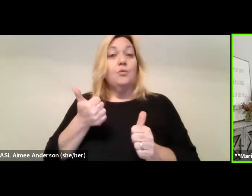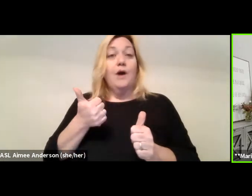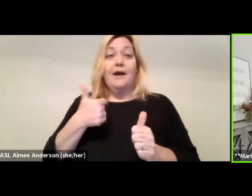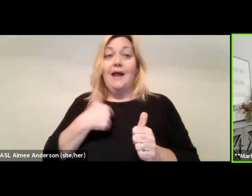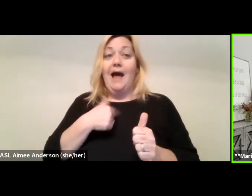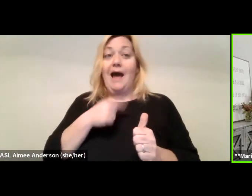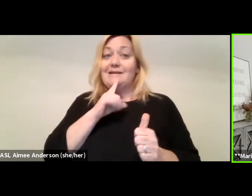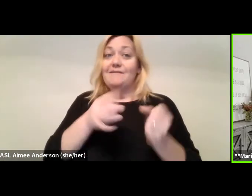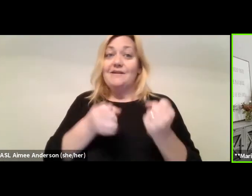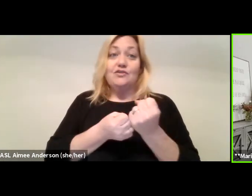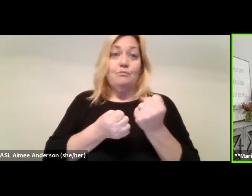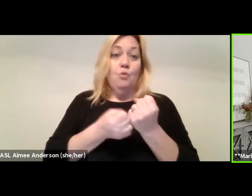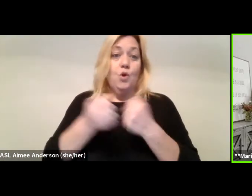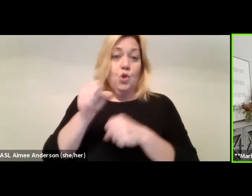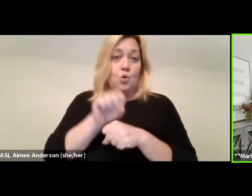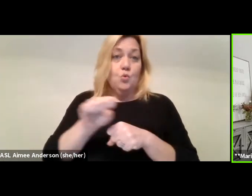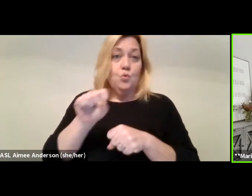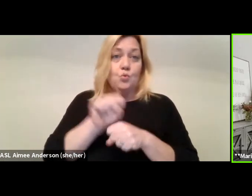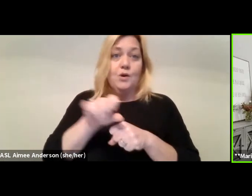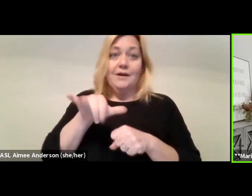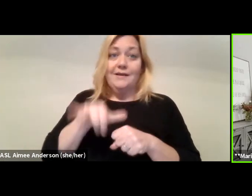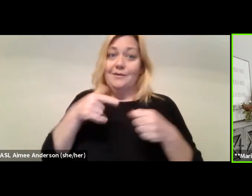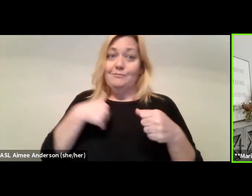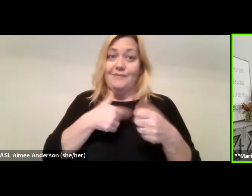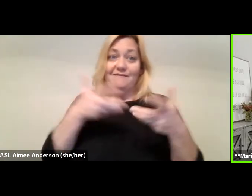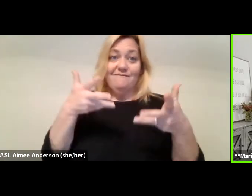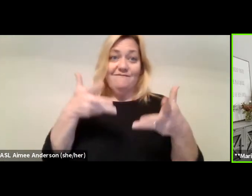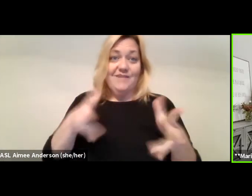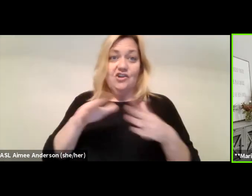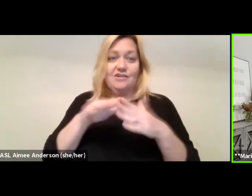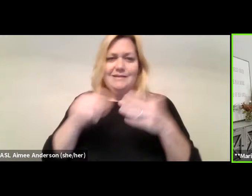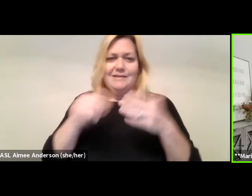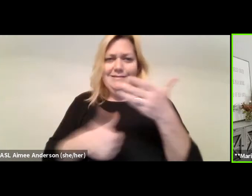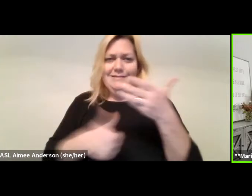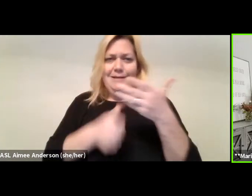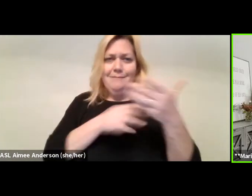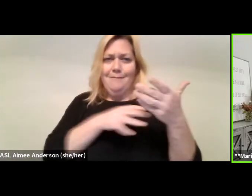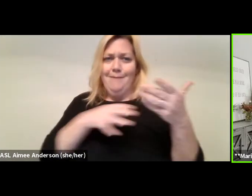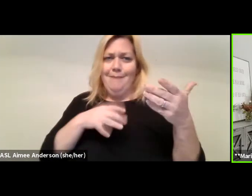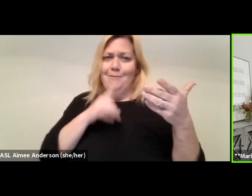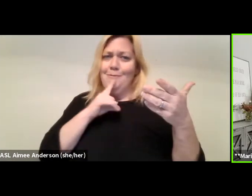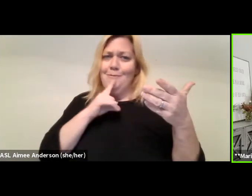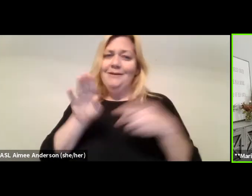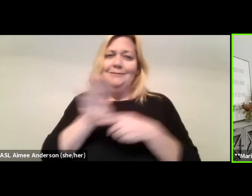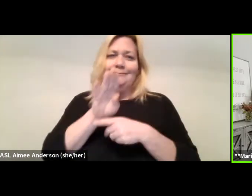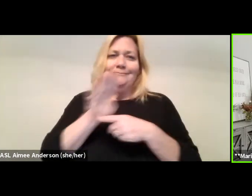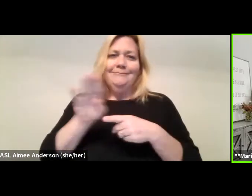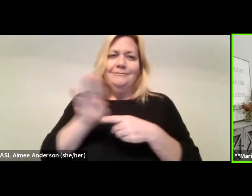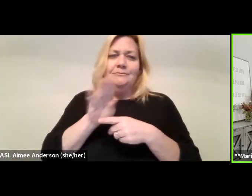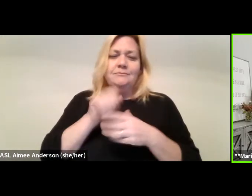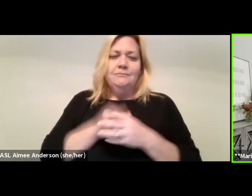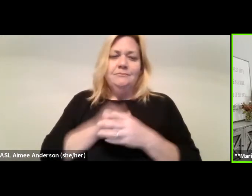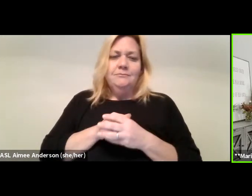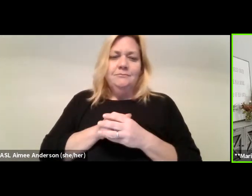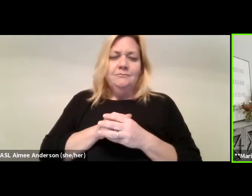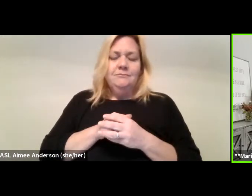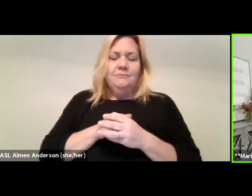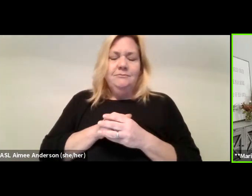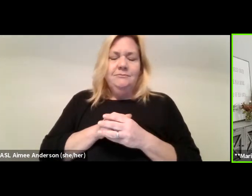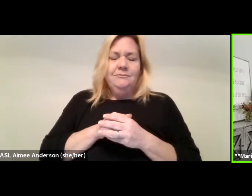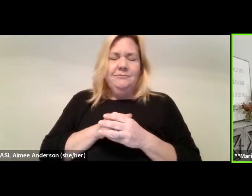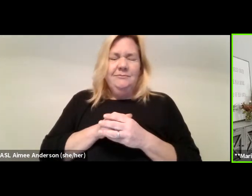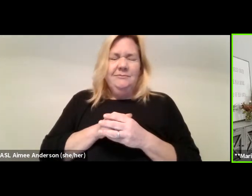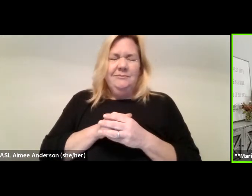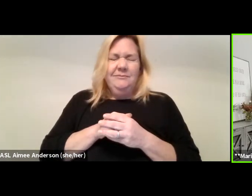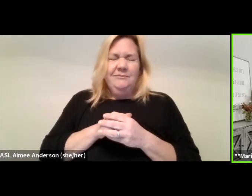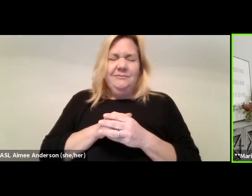definitely support the work that has been done. Subcommittees have been very busy, and just want to say,